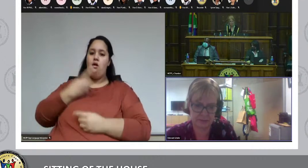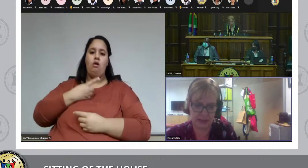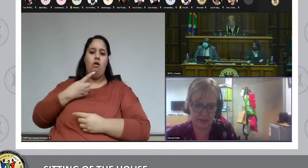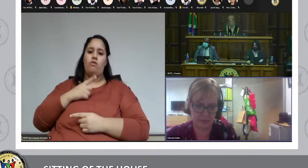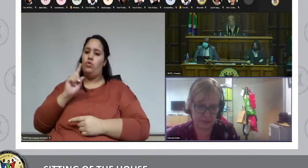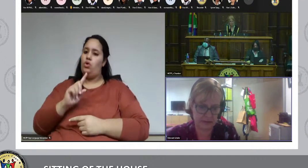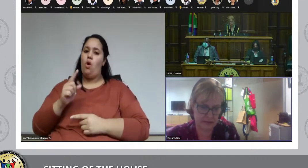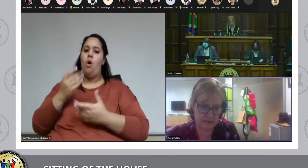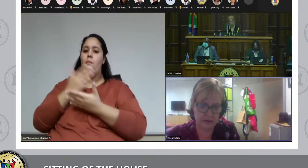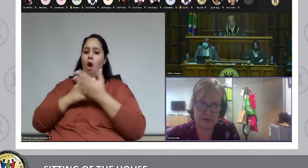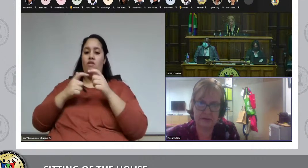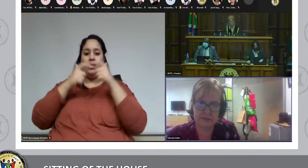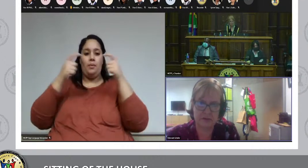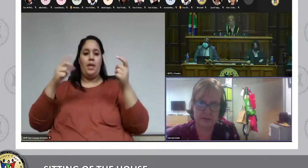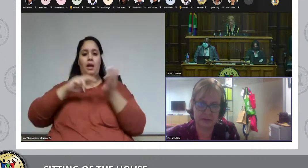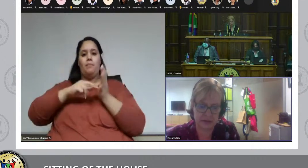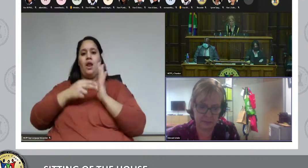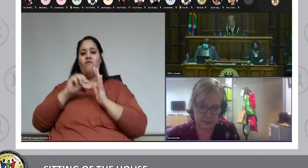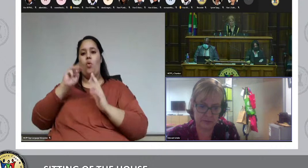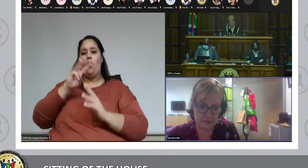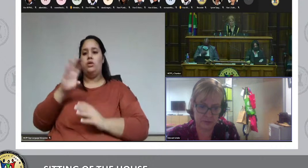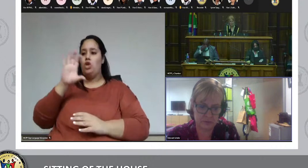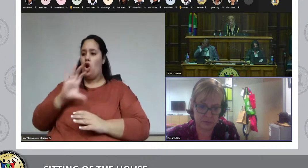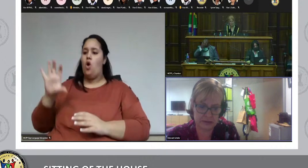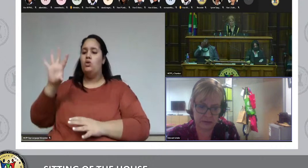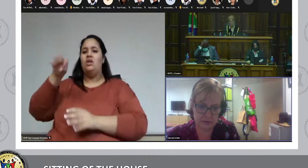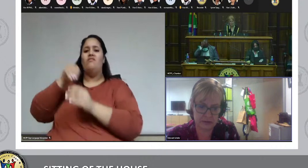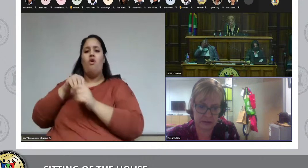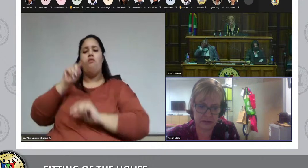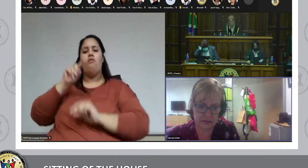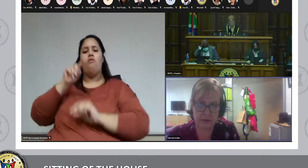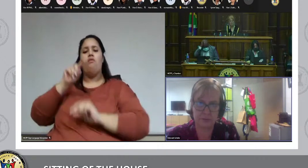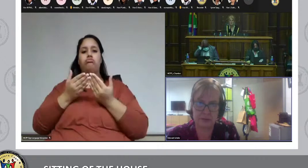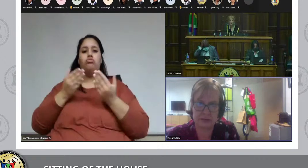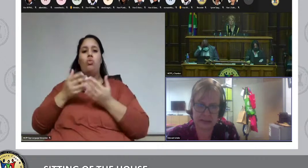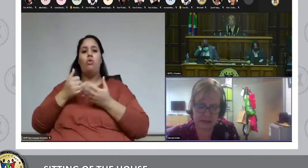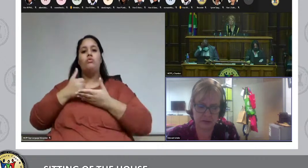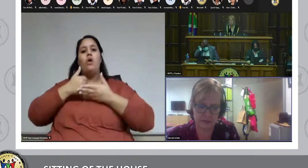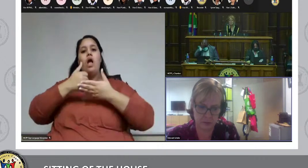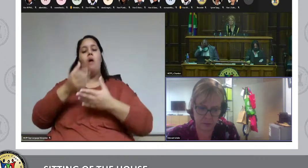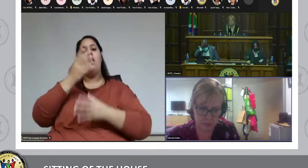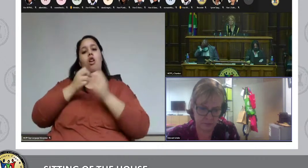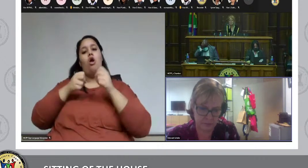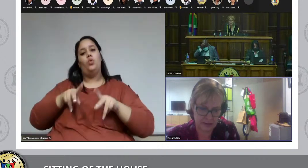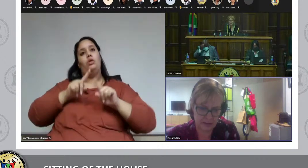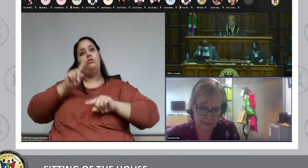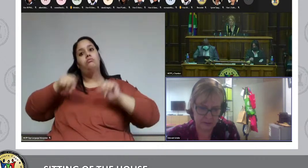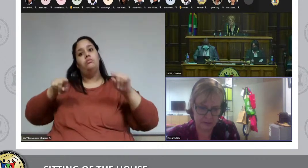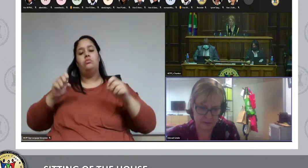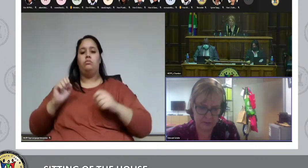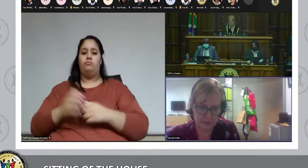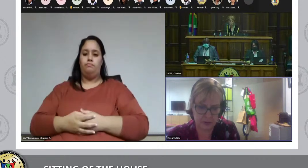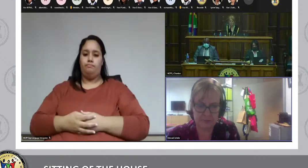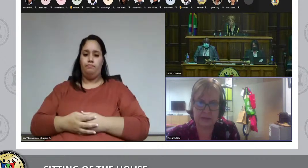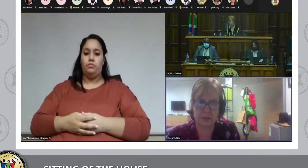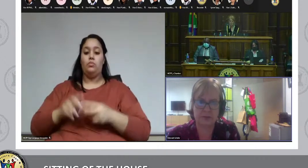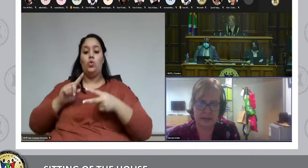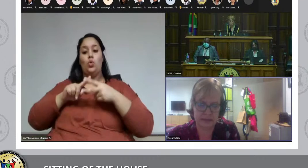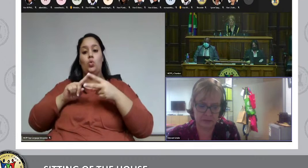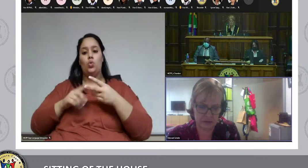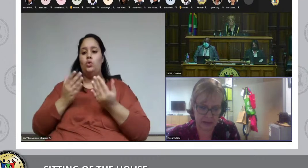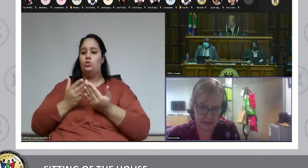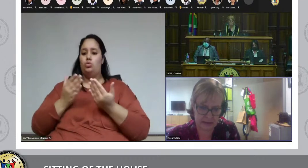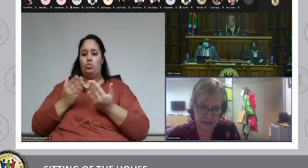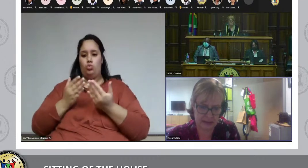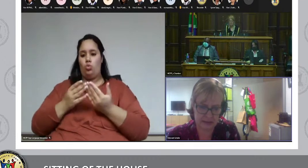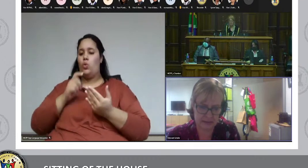of the greater plan for the West Coast involving a number of schools, which increases learning opportunities overall. 2 schools were not being